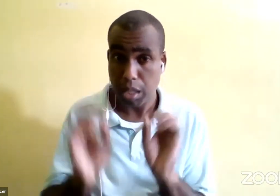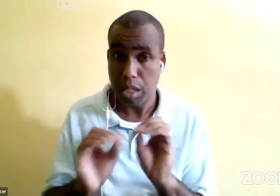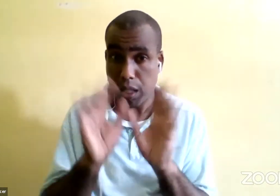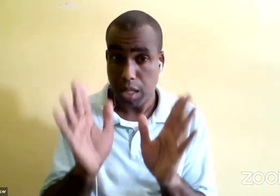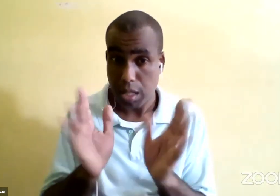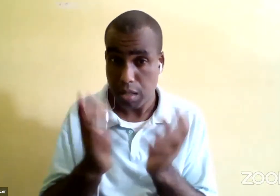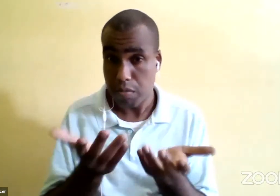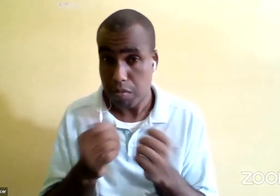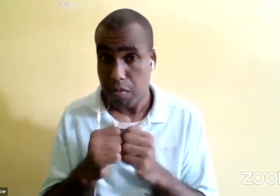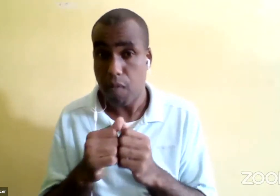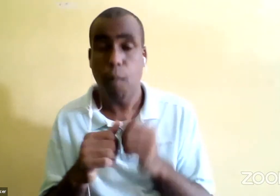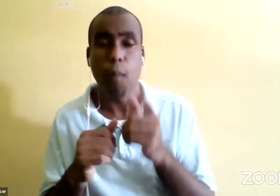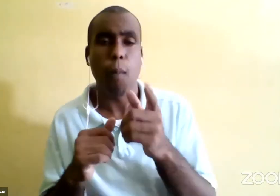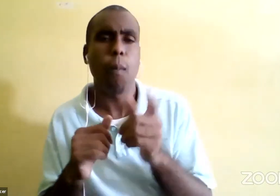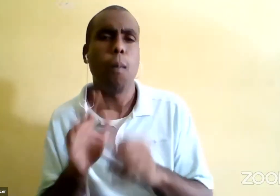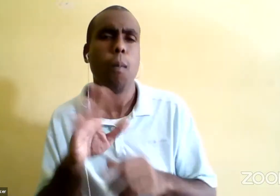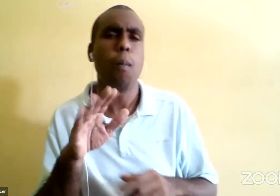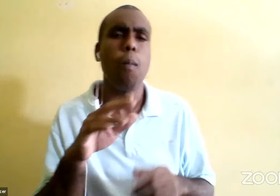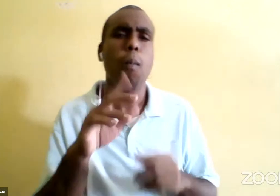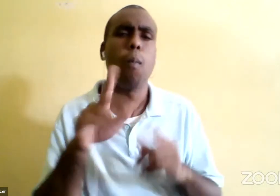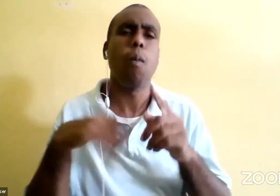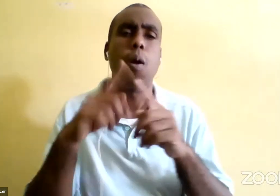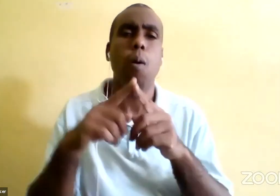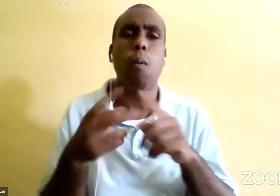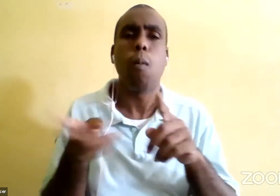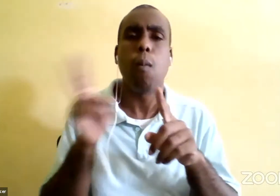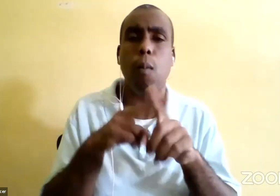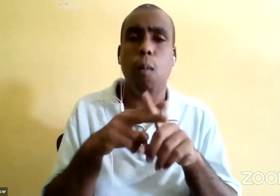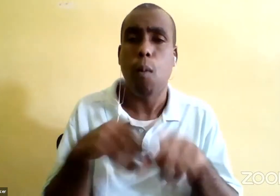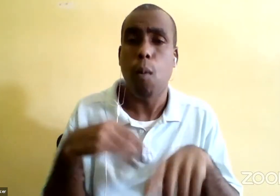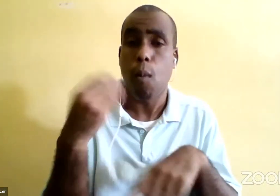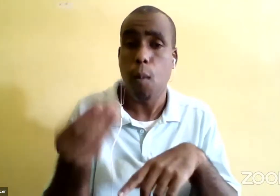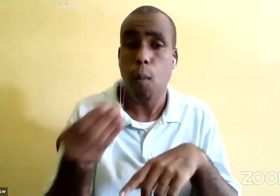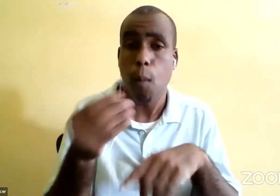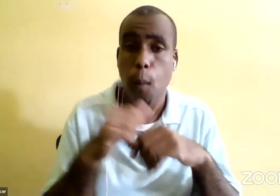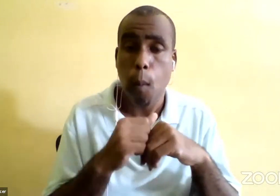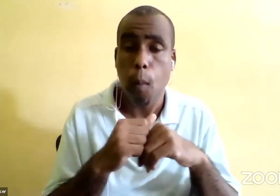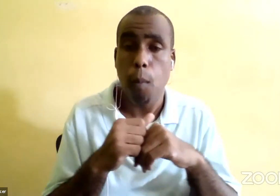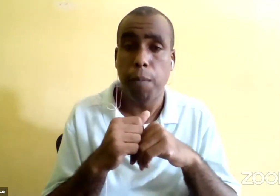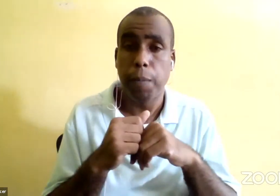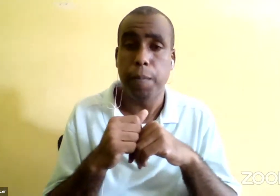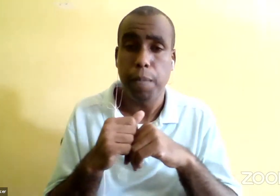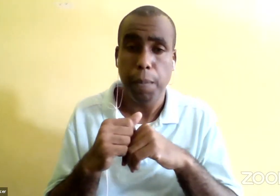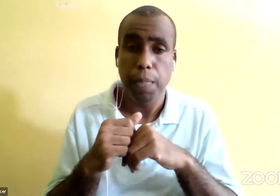Excuse me, when is the application to be submitted?